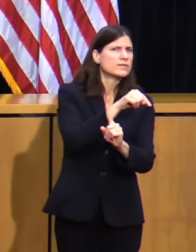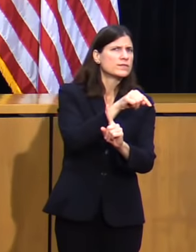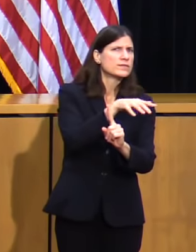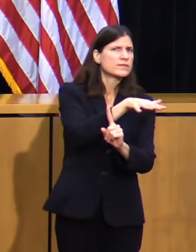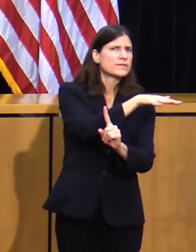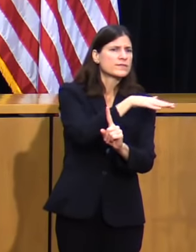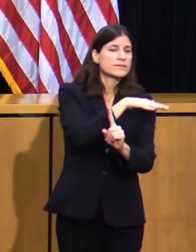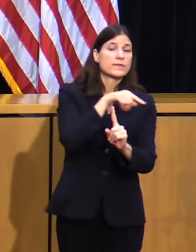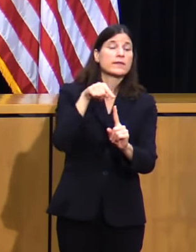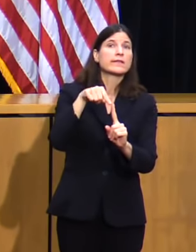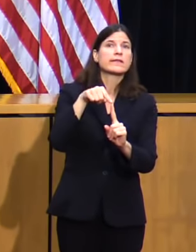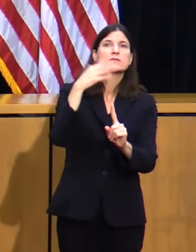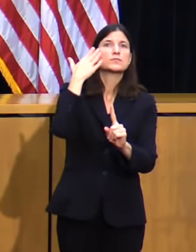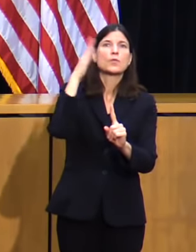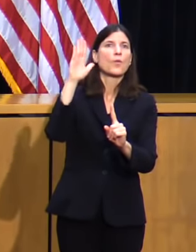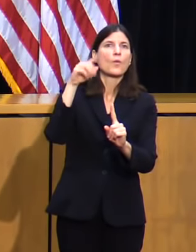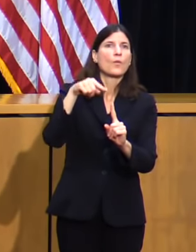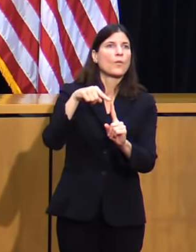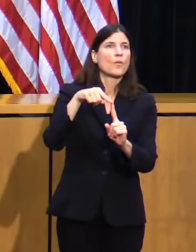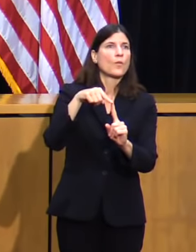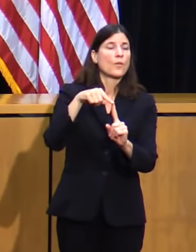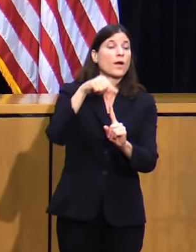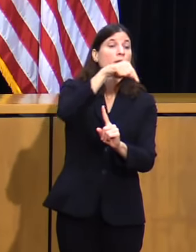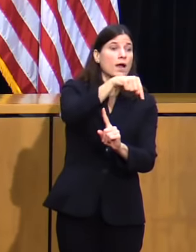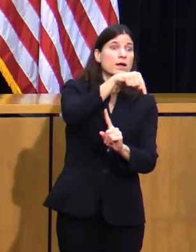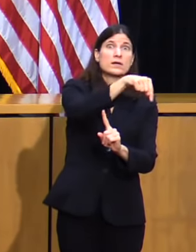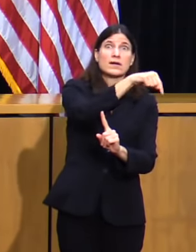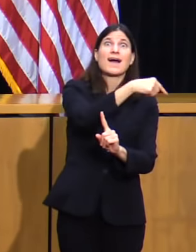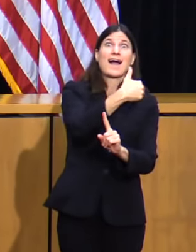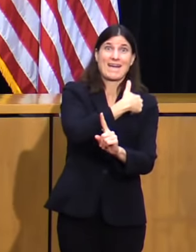enough symptoms that they think they have an allergy, or they think they